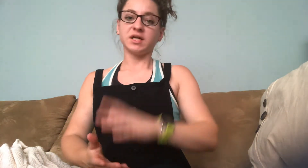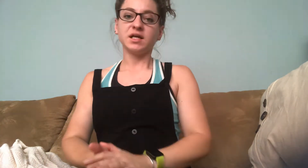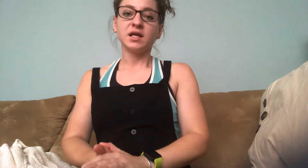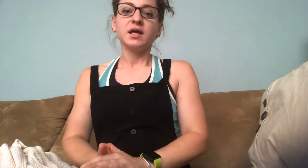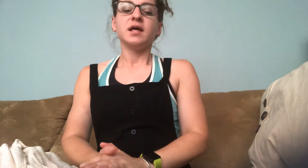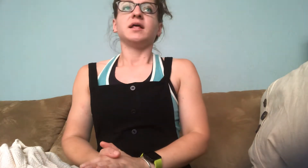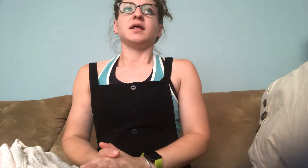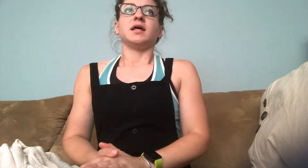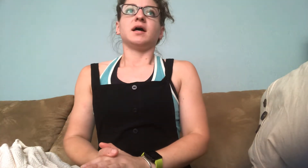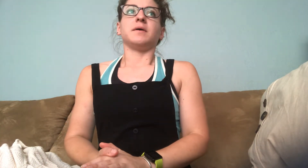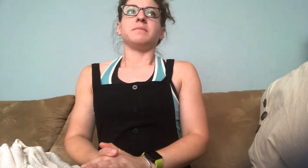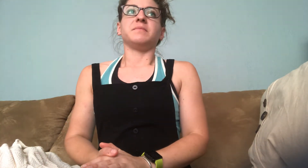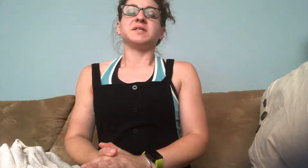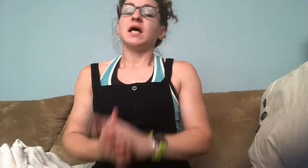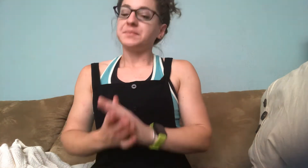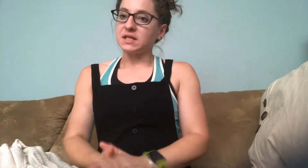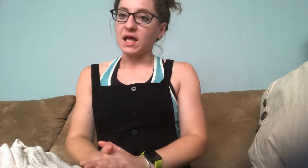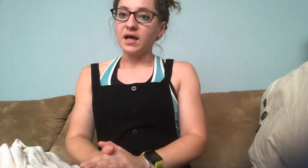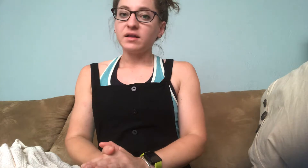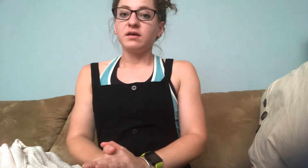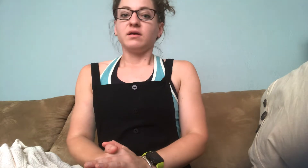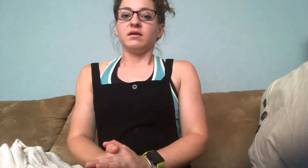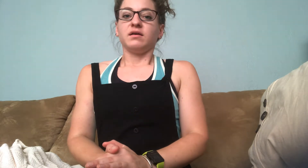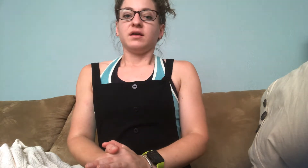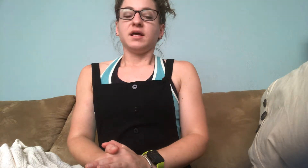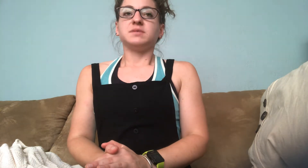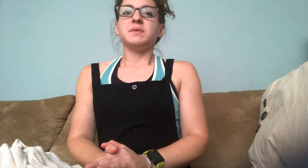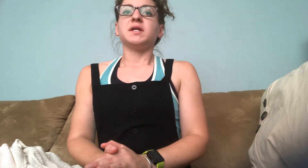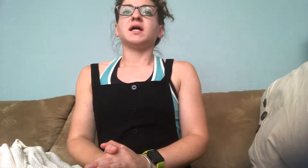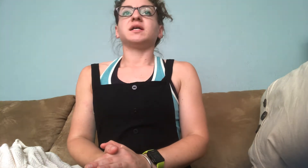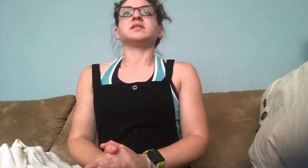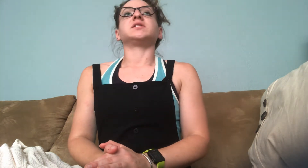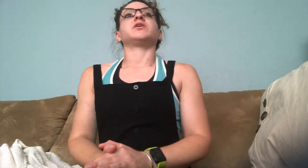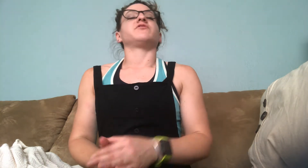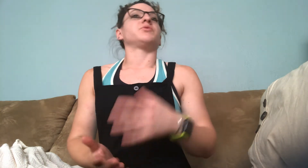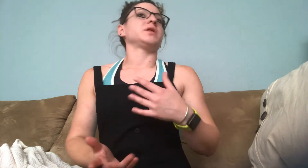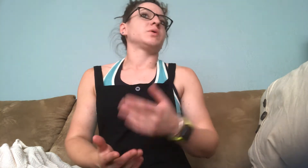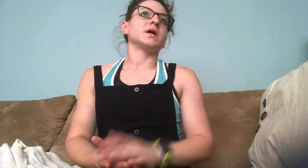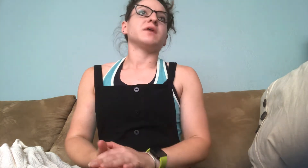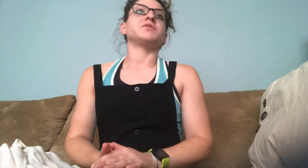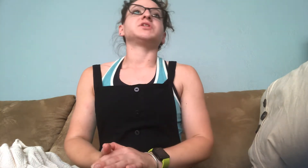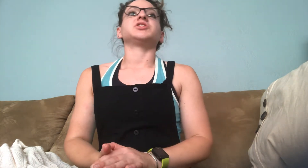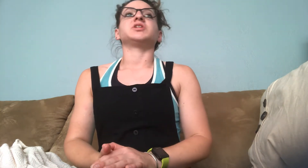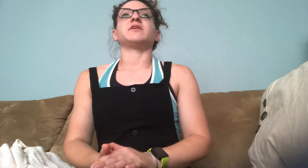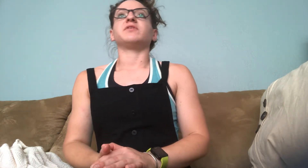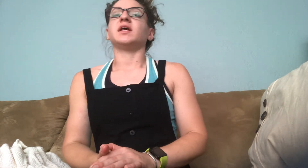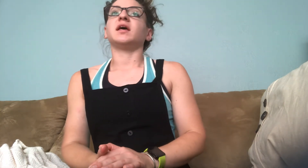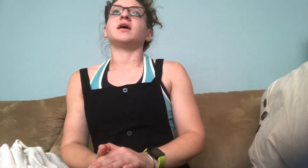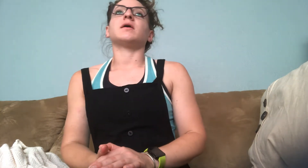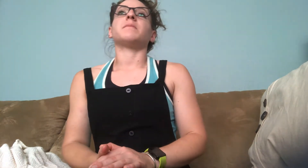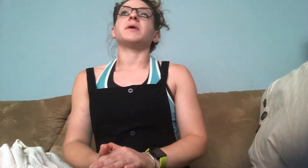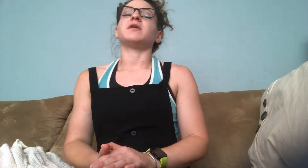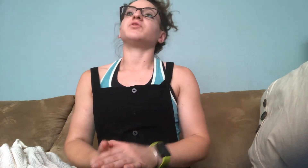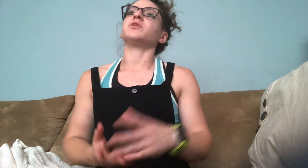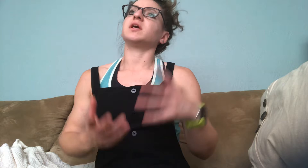your signing, this helps a lot. It's maybe not necessary for really quick conversation every day, but if